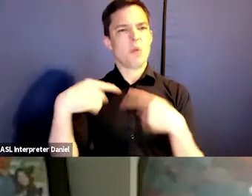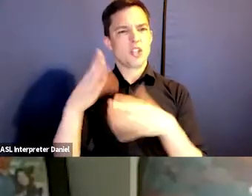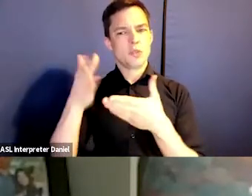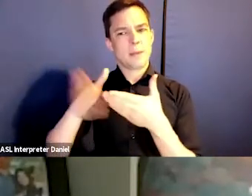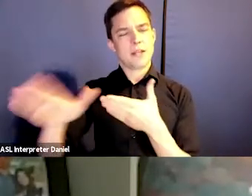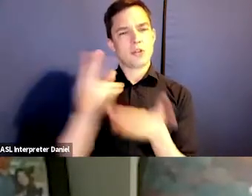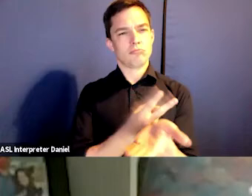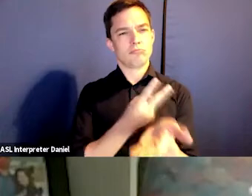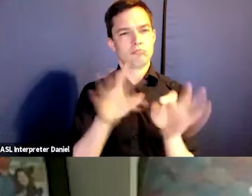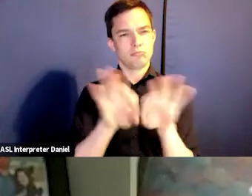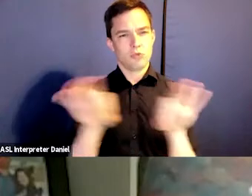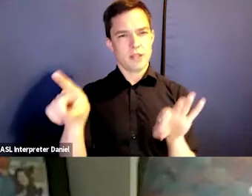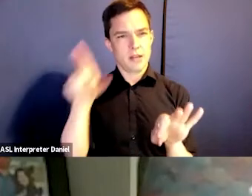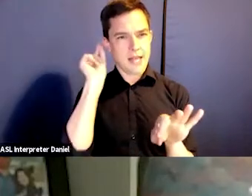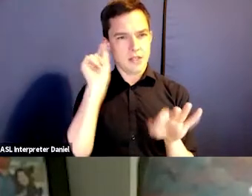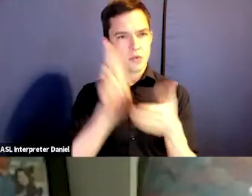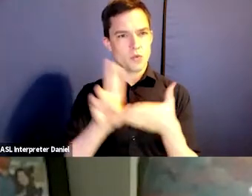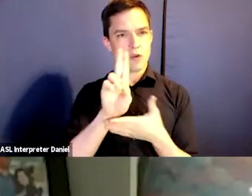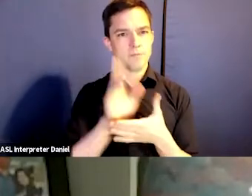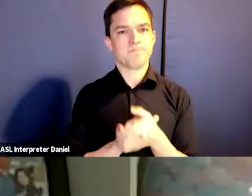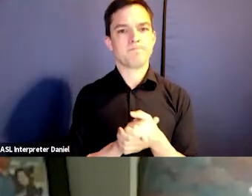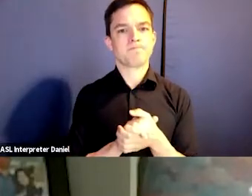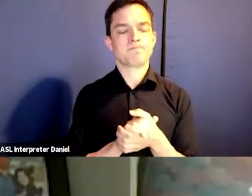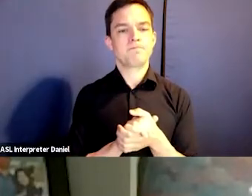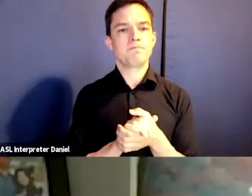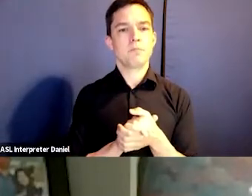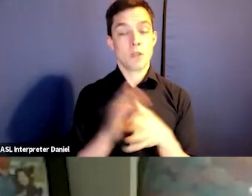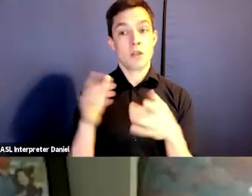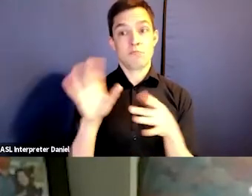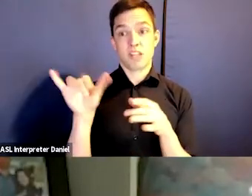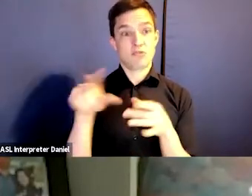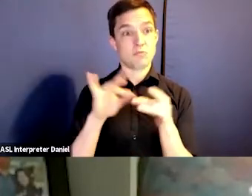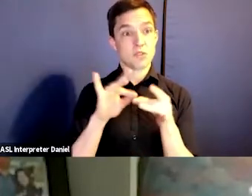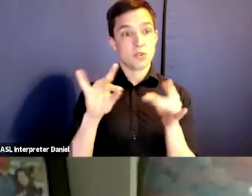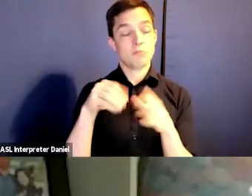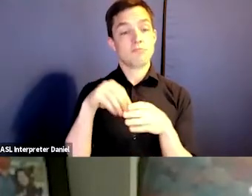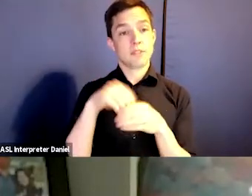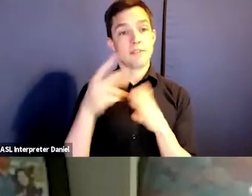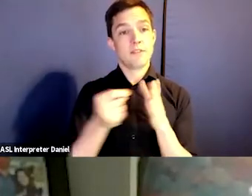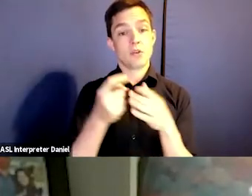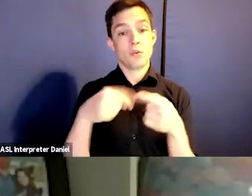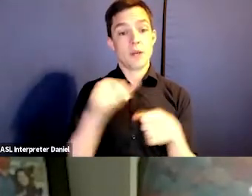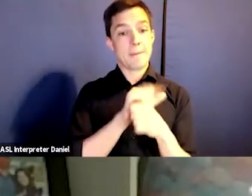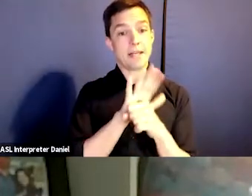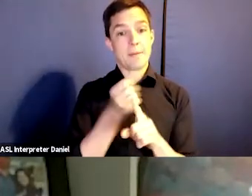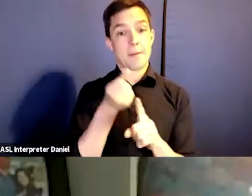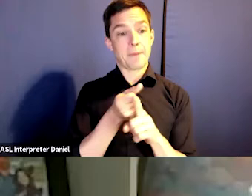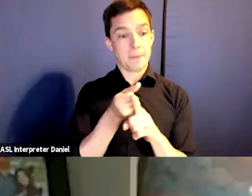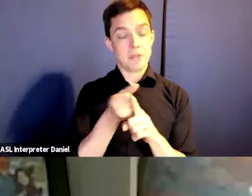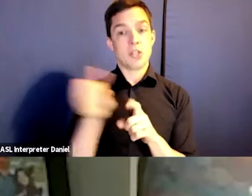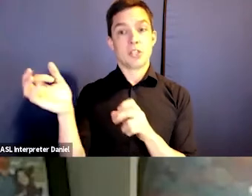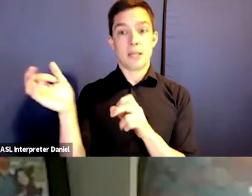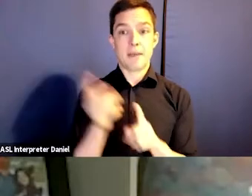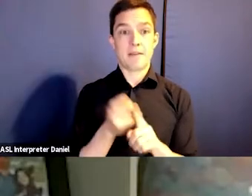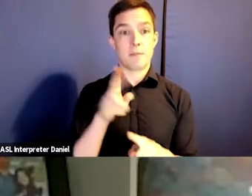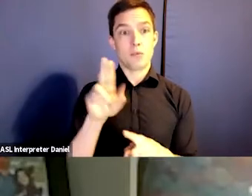graduate degree at Gallaudet University. And as she mentioned in her video, when the pandemic hit and she returned from